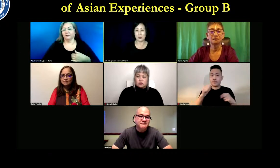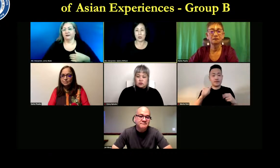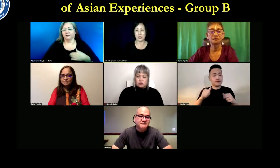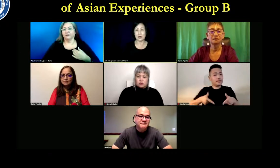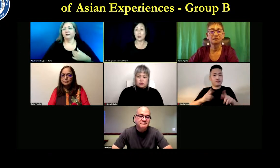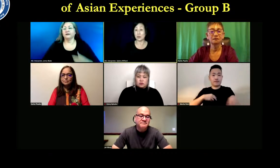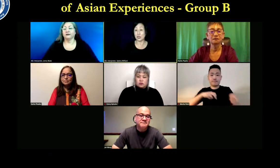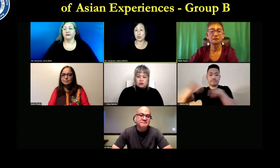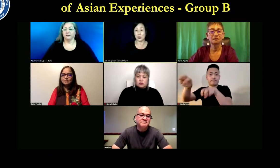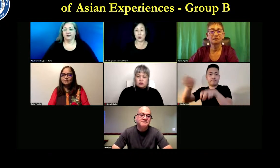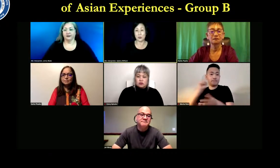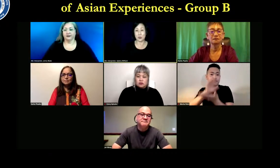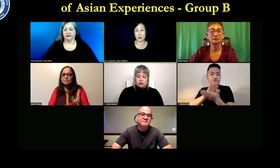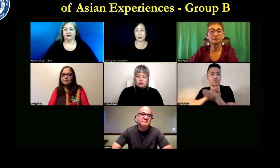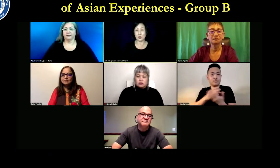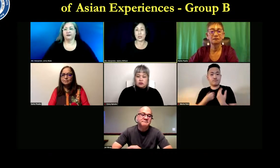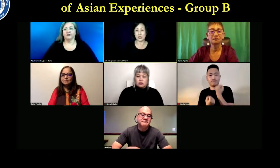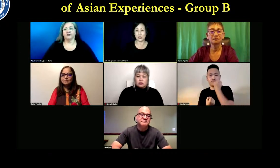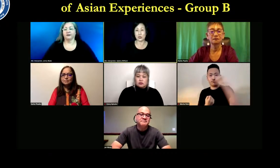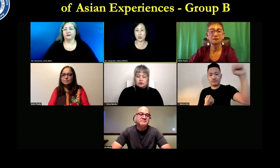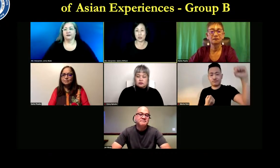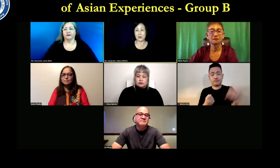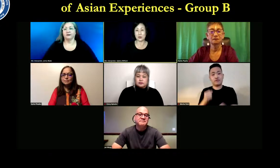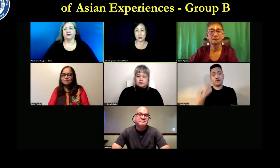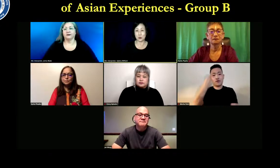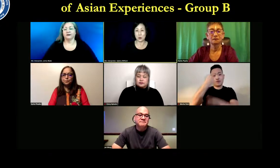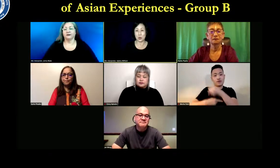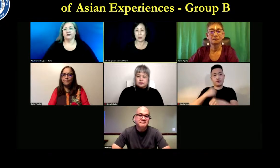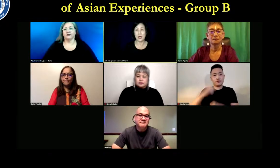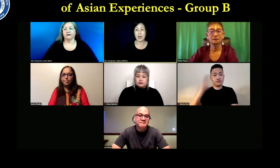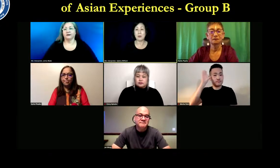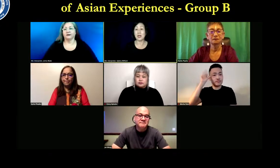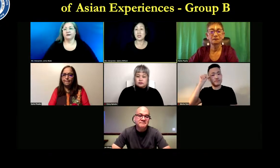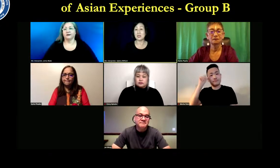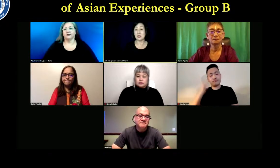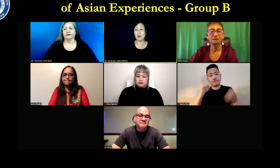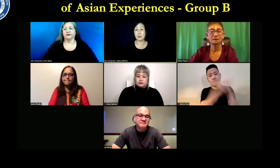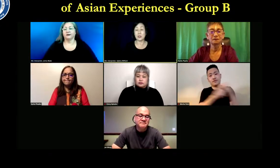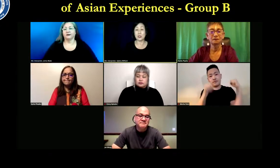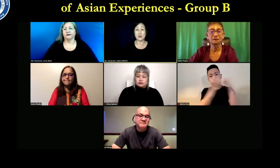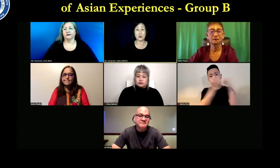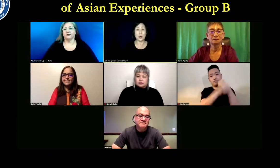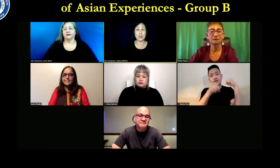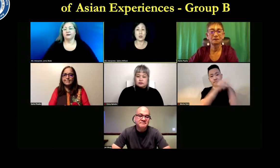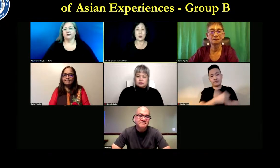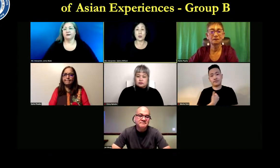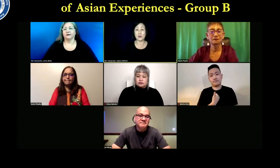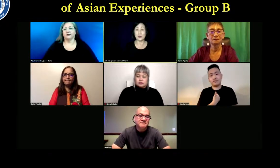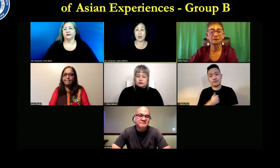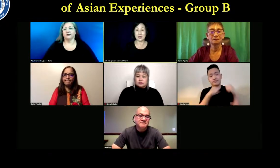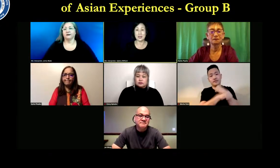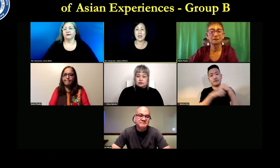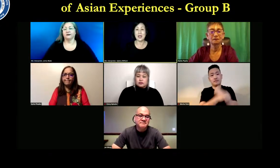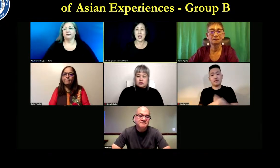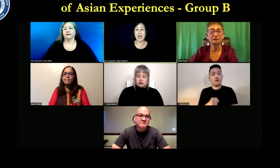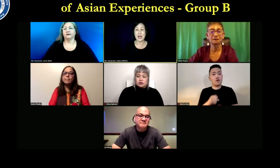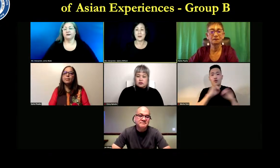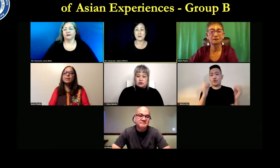there. And the hearing teacher didn't want me to go transition to this deaf school as well. But I said, no, I'm going to do it for 1 year. I really